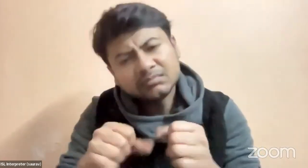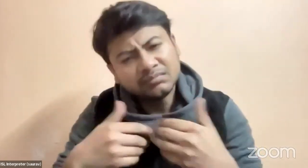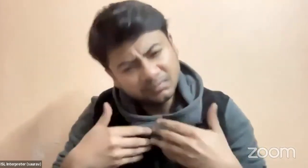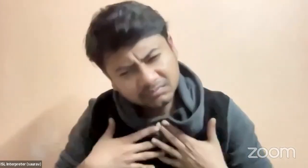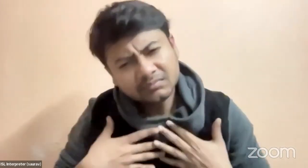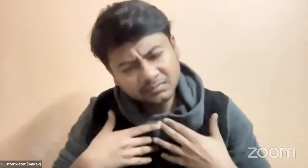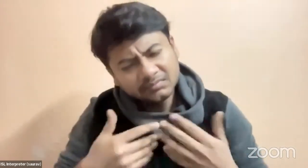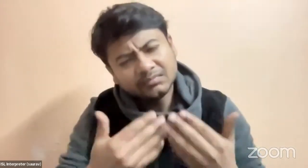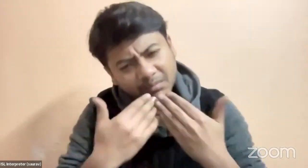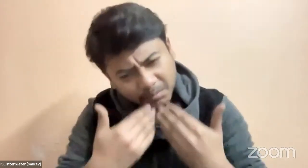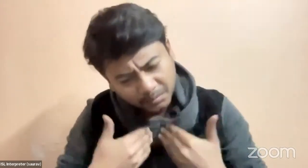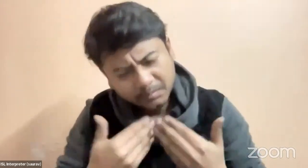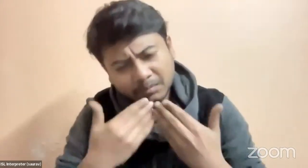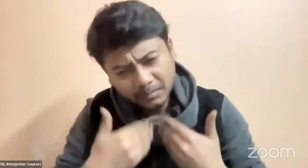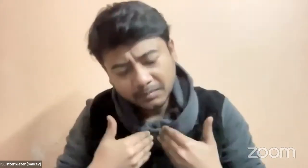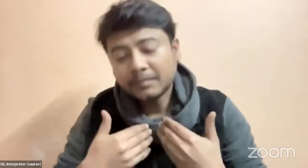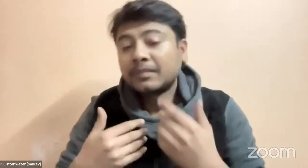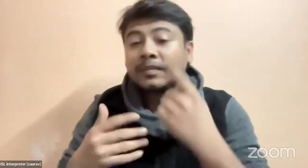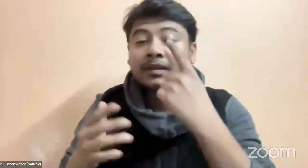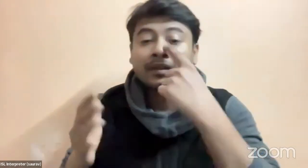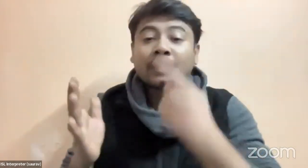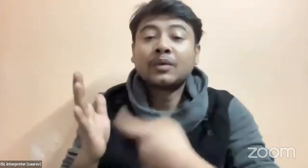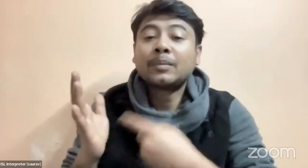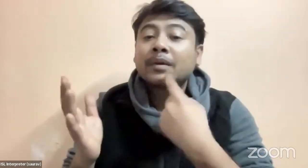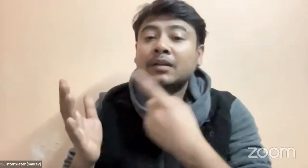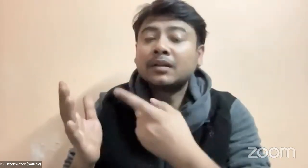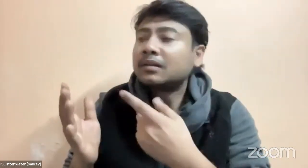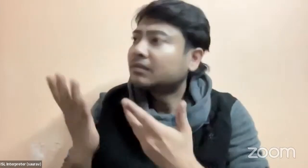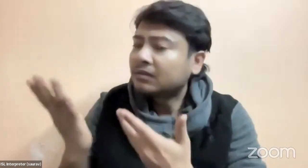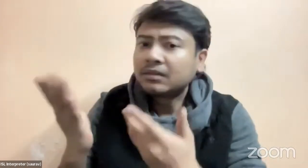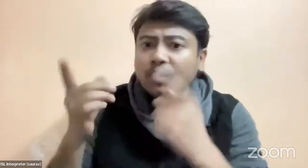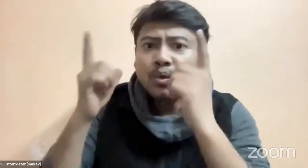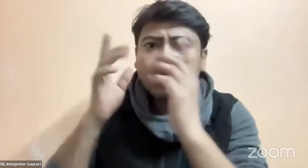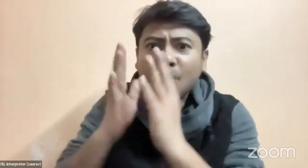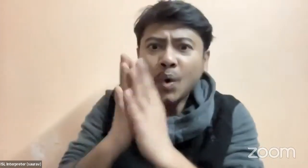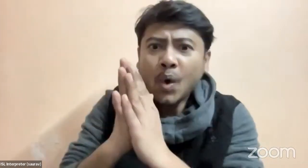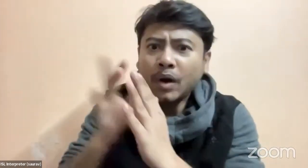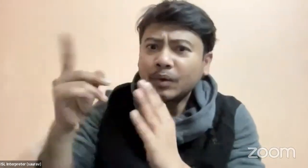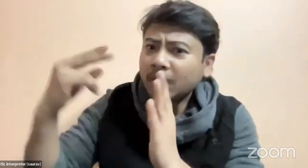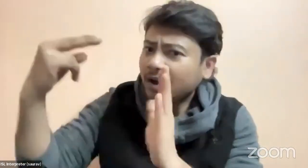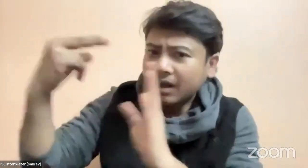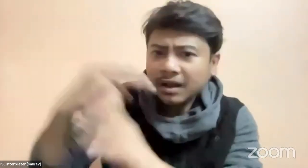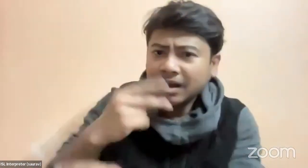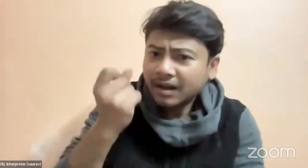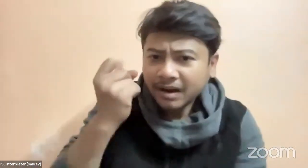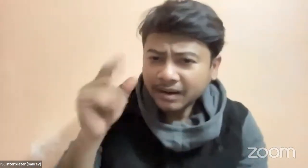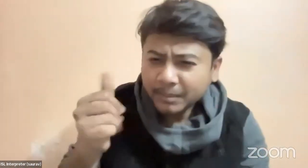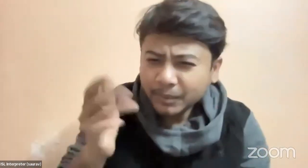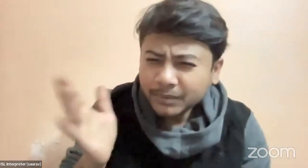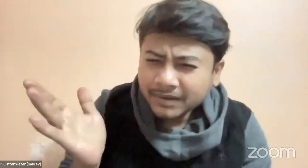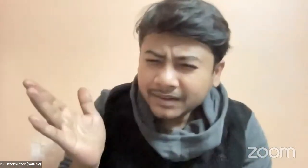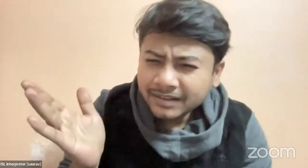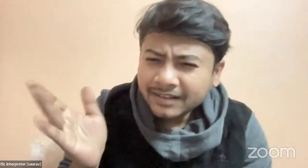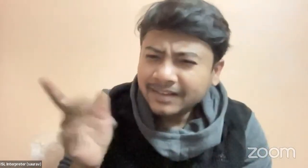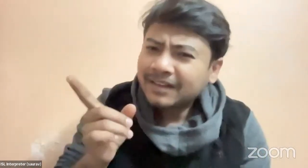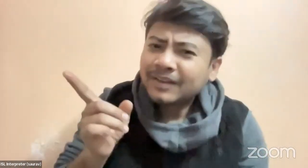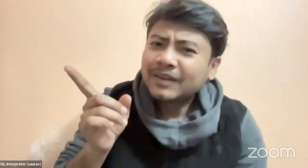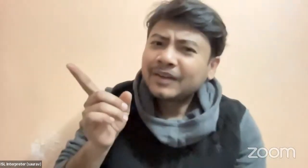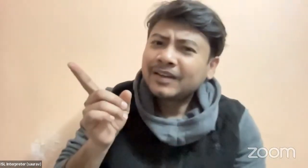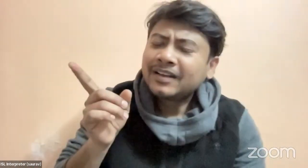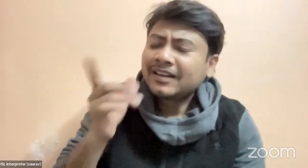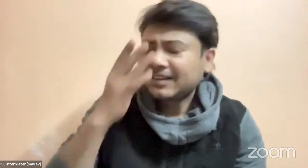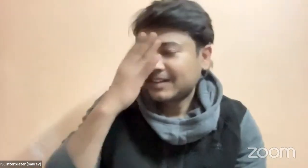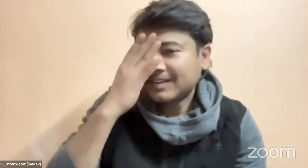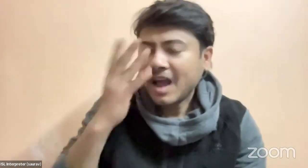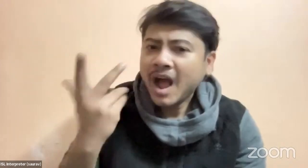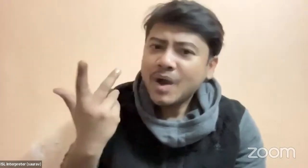am crying. You are Supreme God, Supreme Personality of Godhead. You can understand,